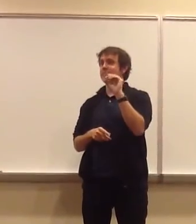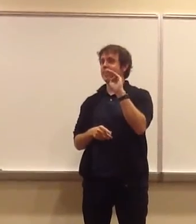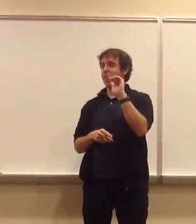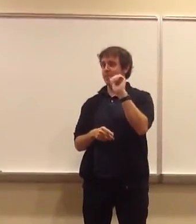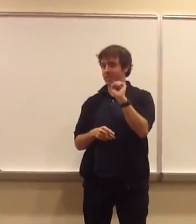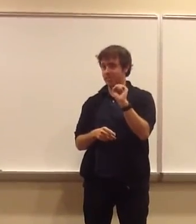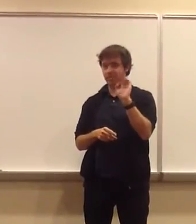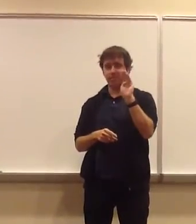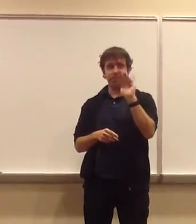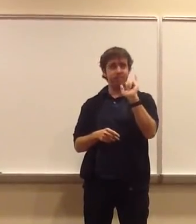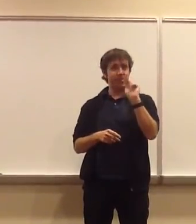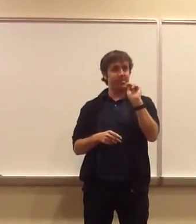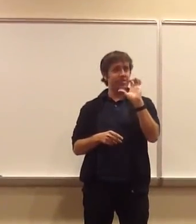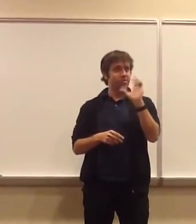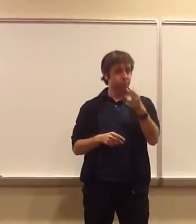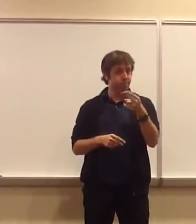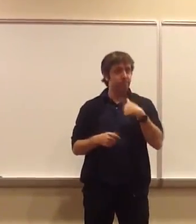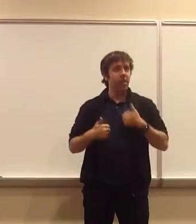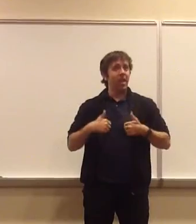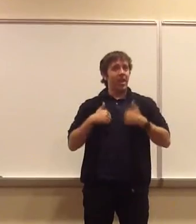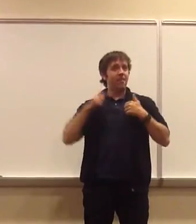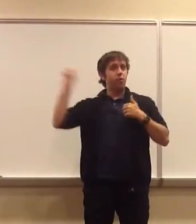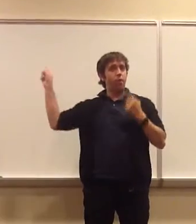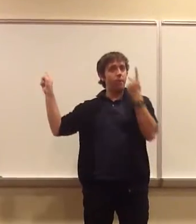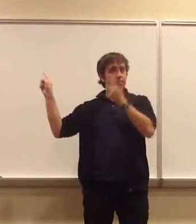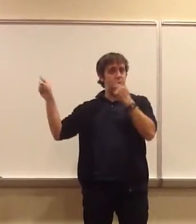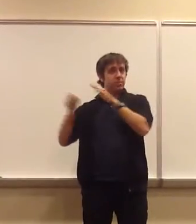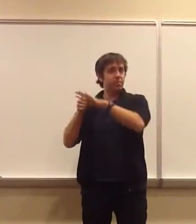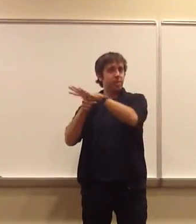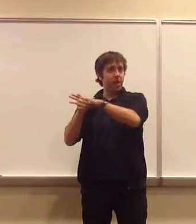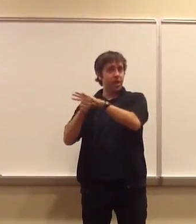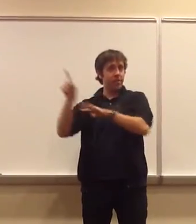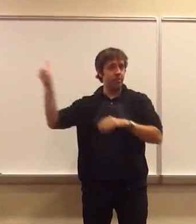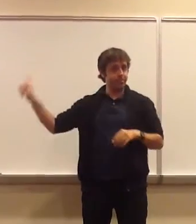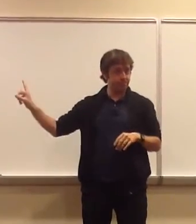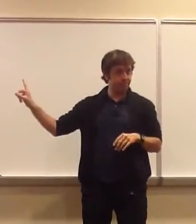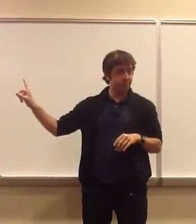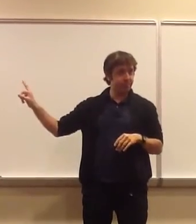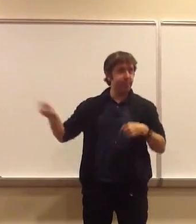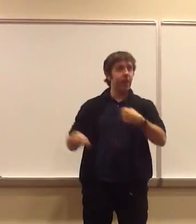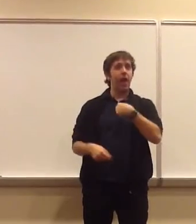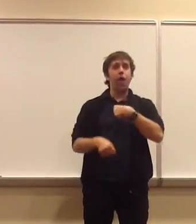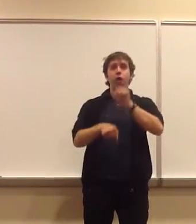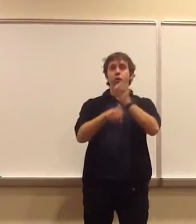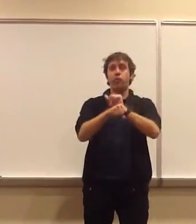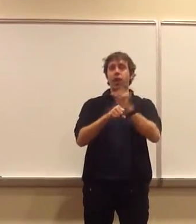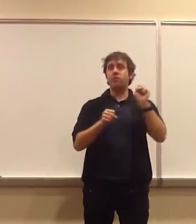Hi everyone, my name is Thomas Minch. I live in the Portsmouth area,